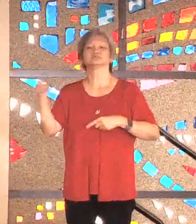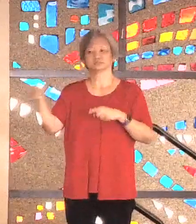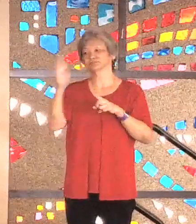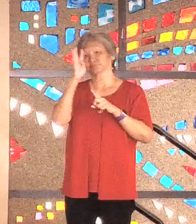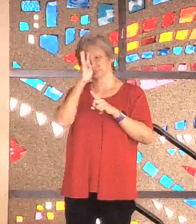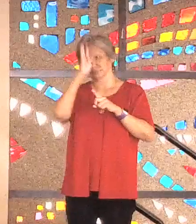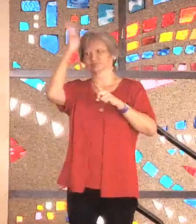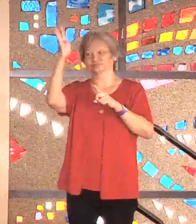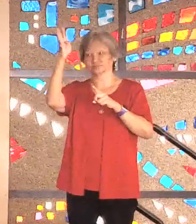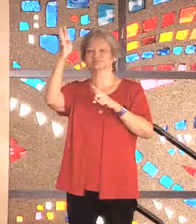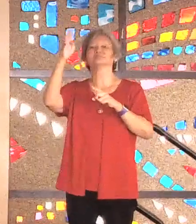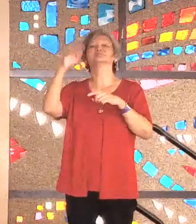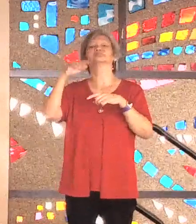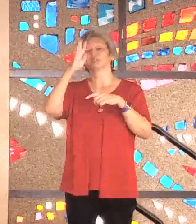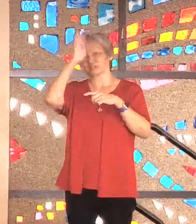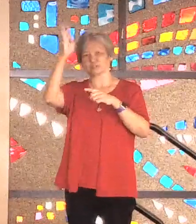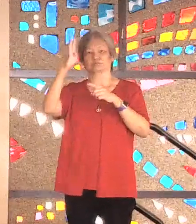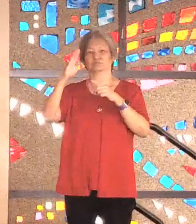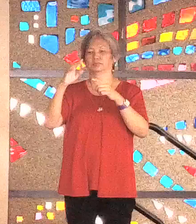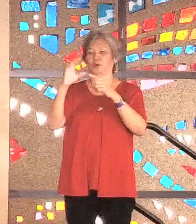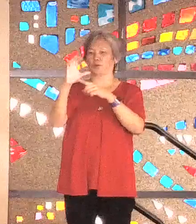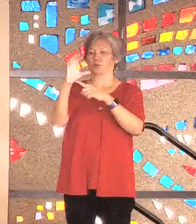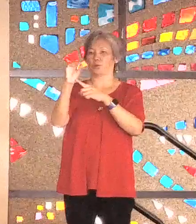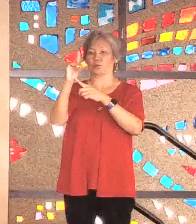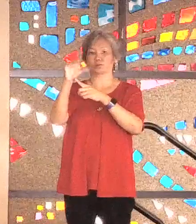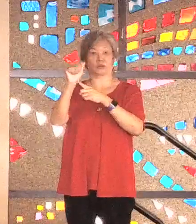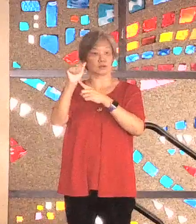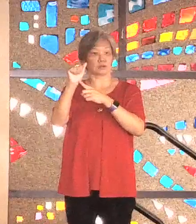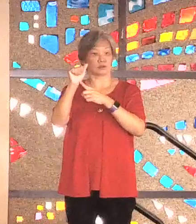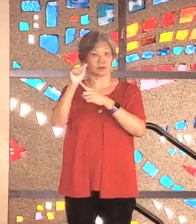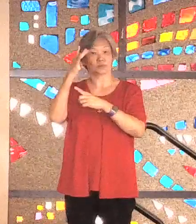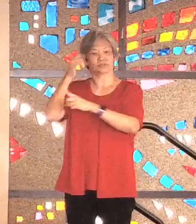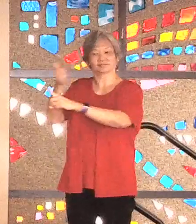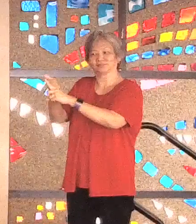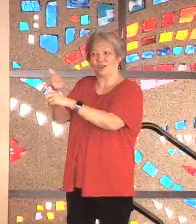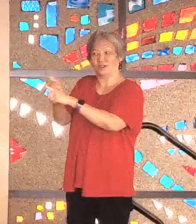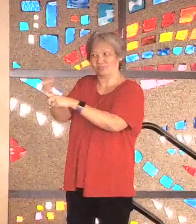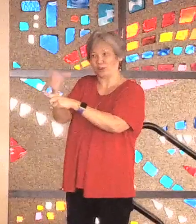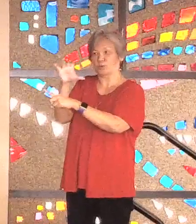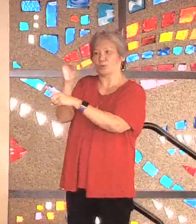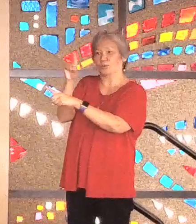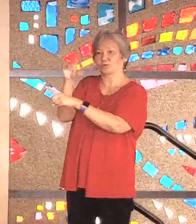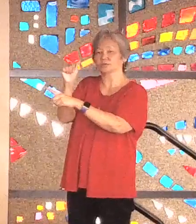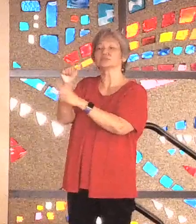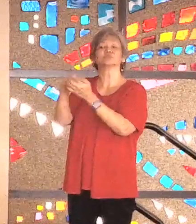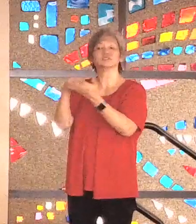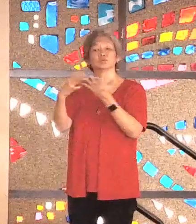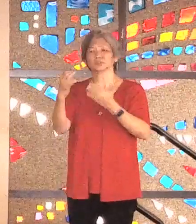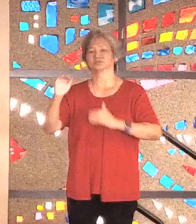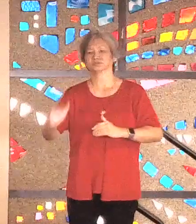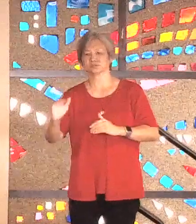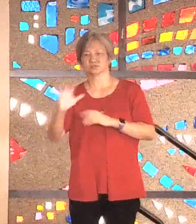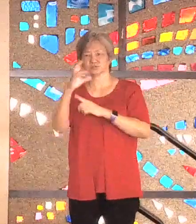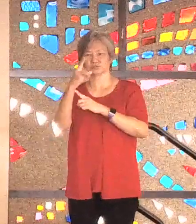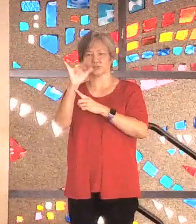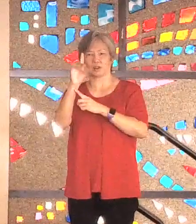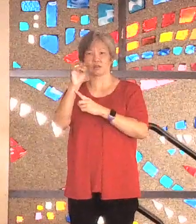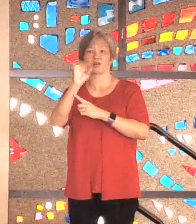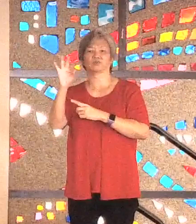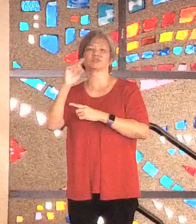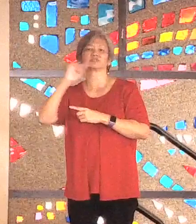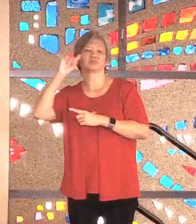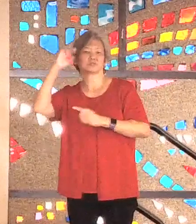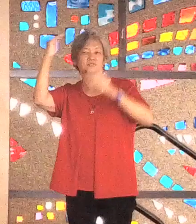brothers, yeah. The Millie brothers, excuse me, which are both CODA CODs because they're CODAs, which means